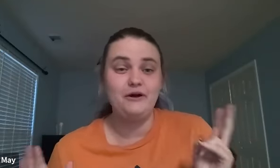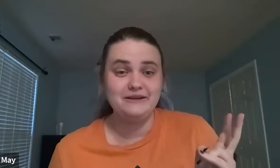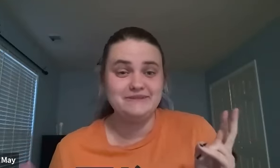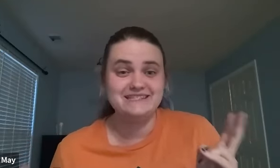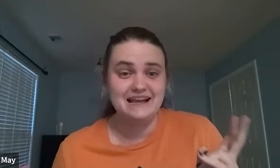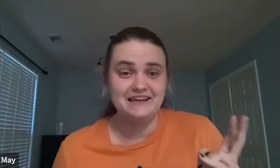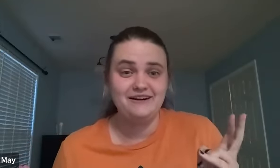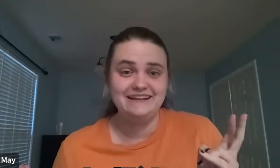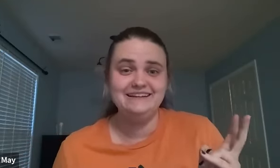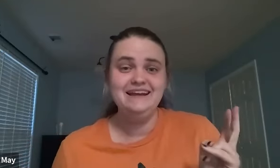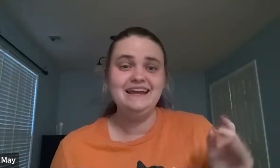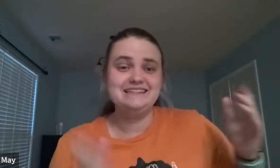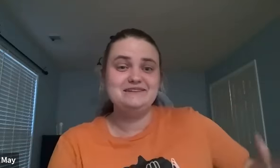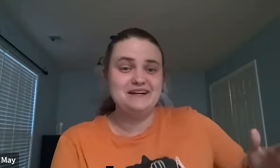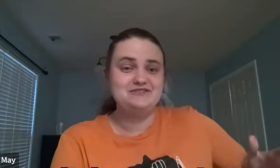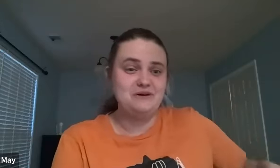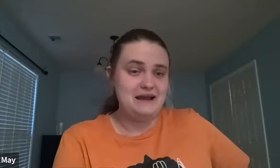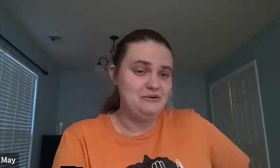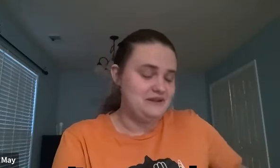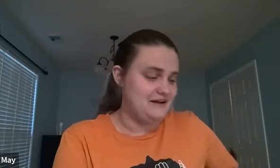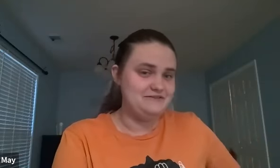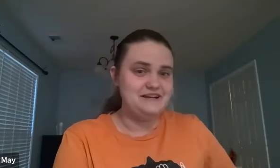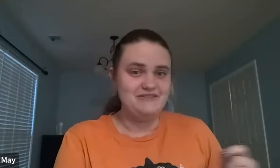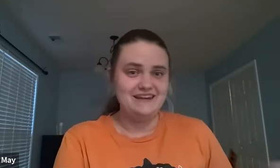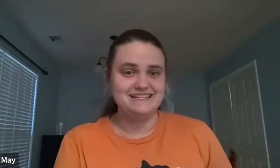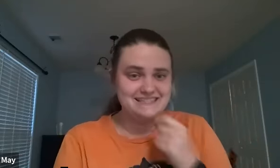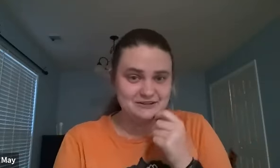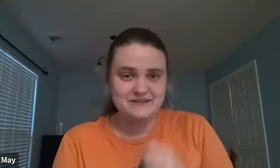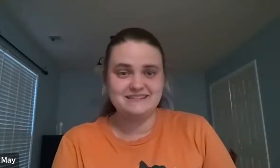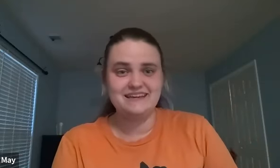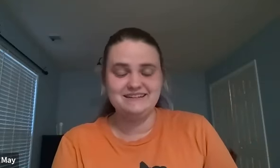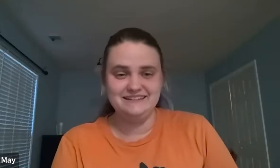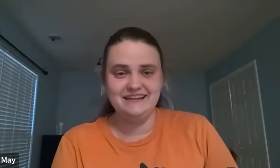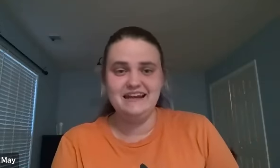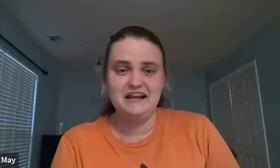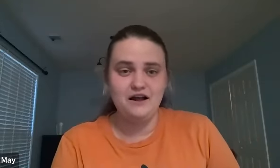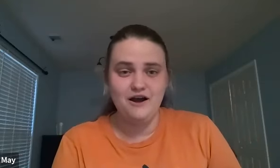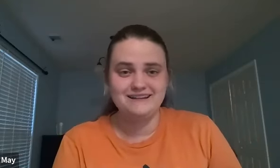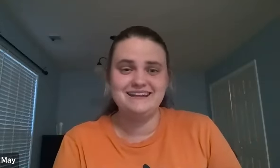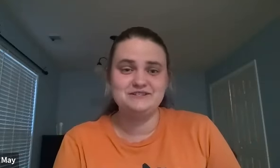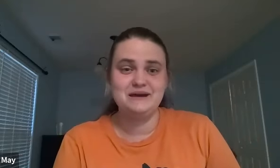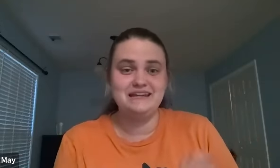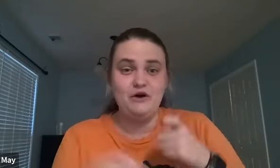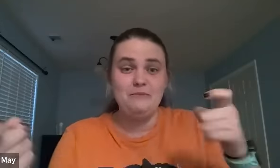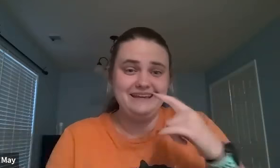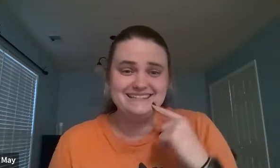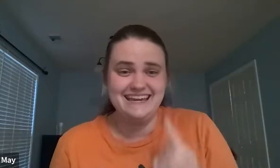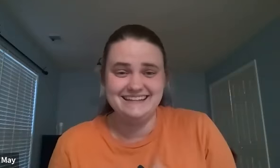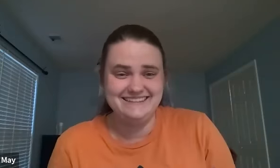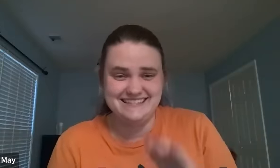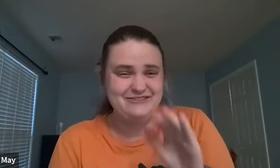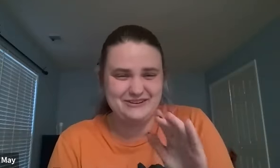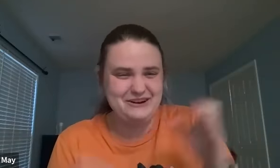already been snacking on it. It's in my drawer and I pull it out every now and then. I steal a piece of candy and I got caught today. So I had to give all my kids candy this afternoon. I was